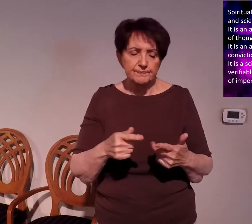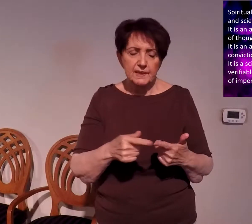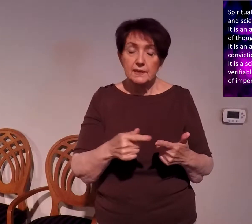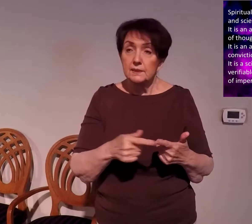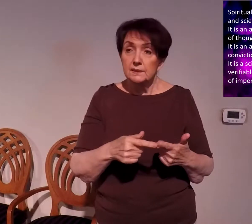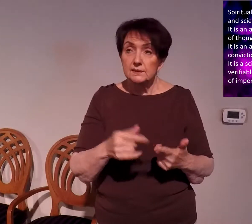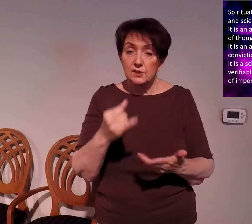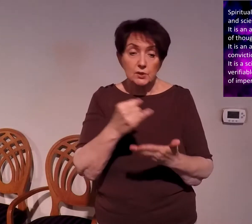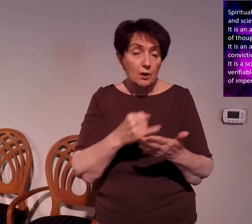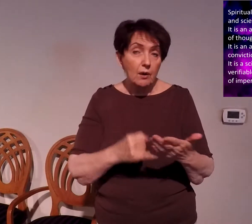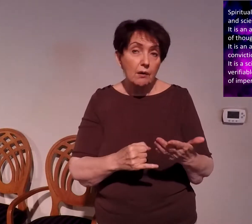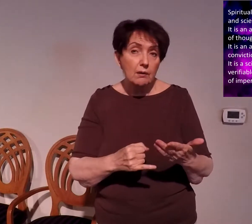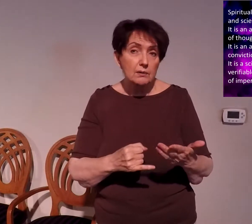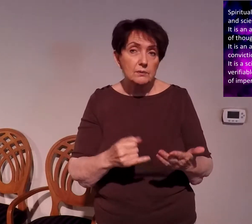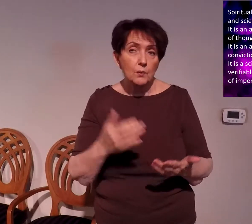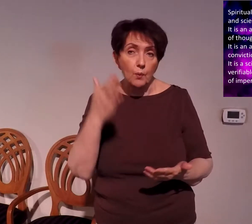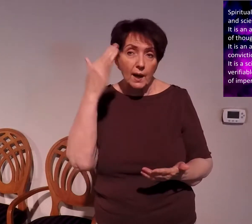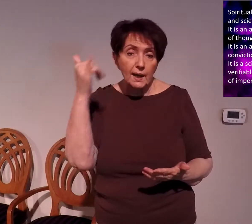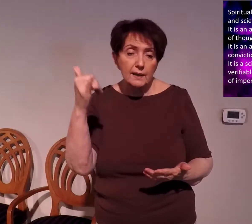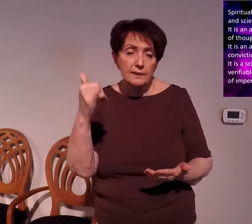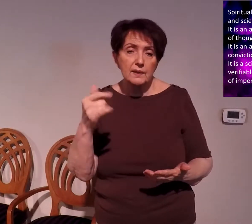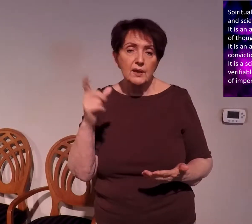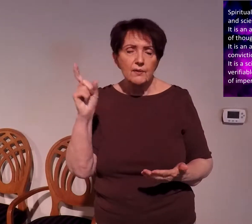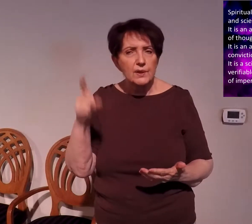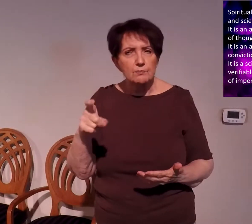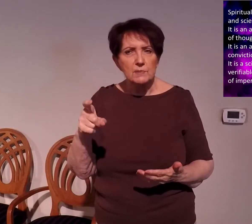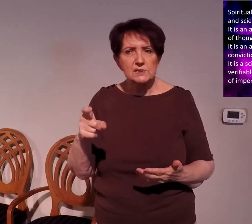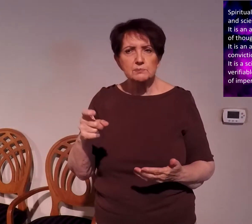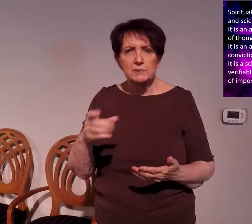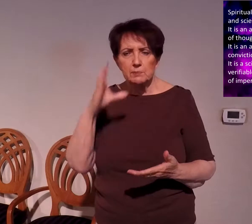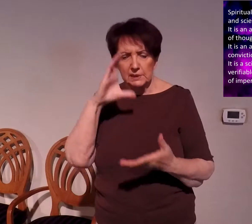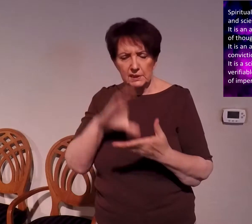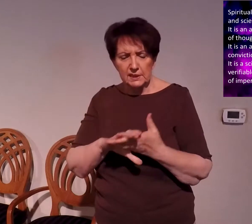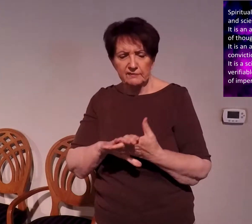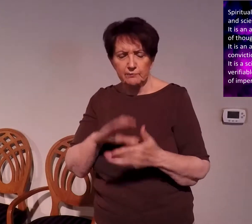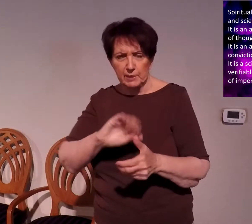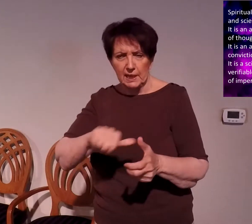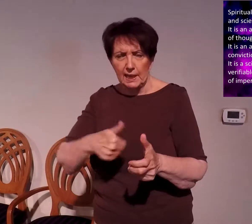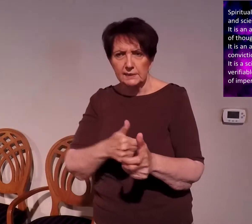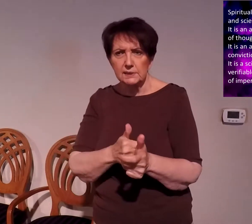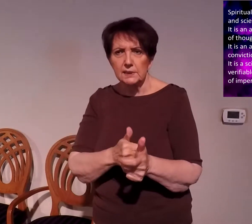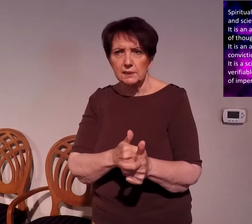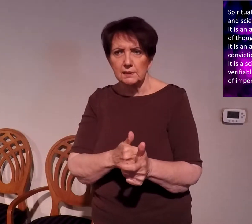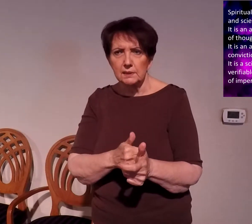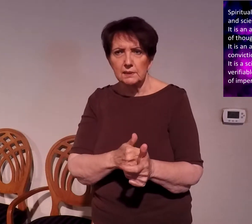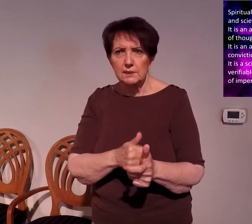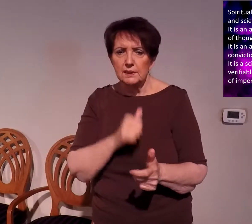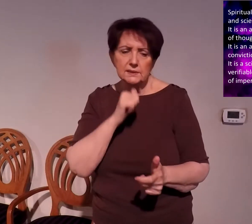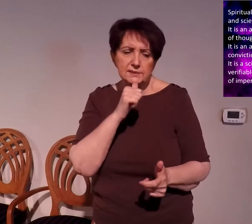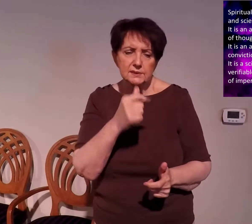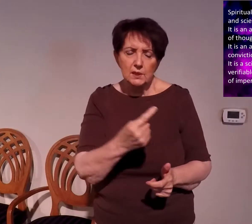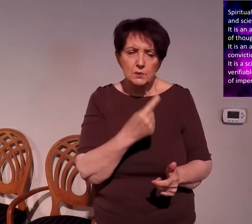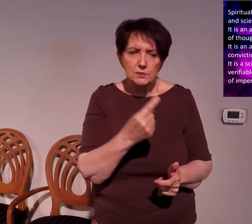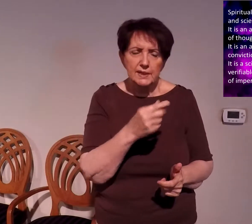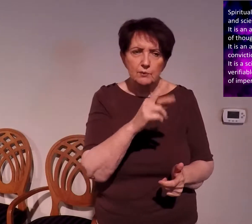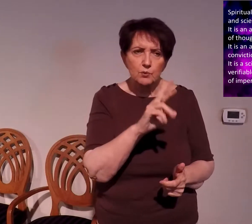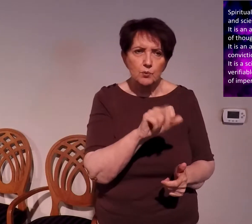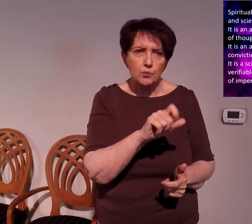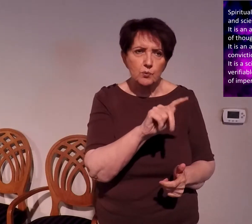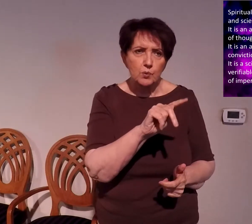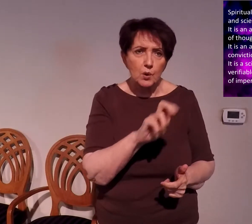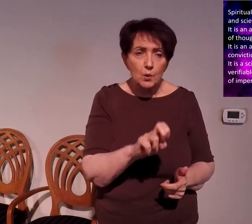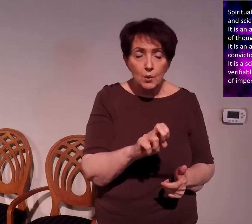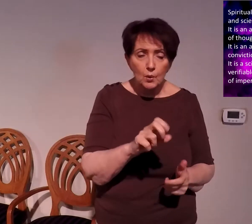that there must be conviction, appreciation, and realization. It's not just rote words. It's not just saying